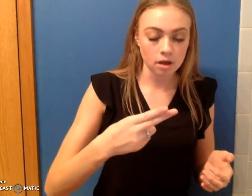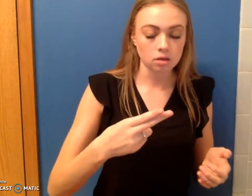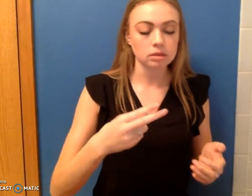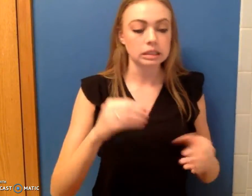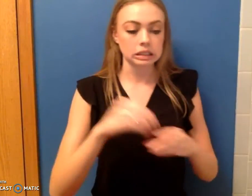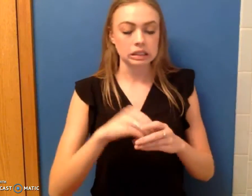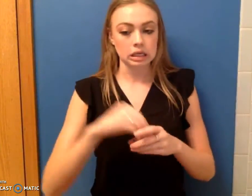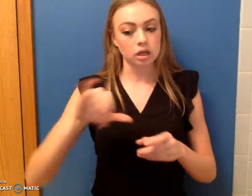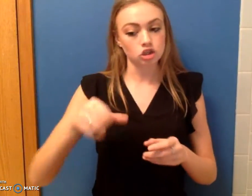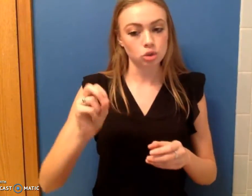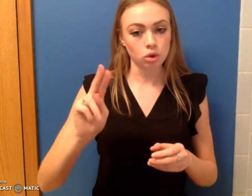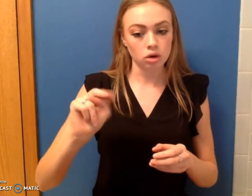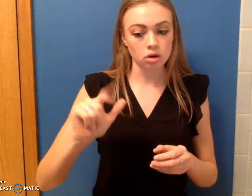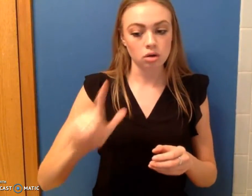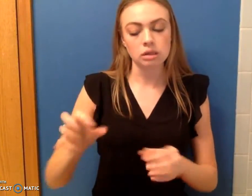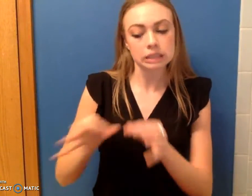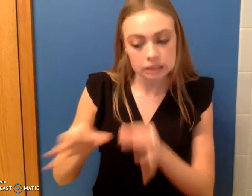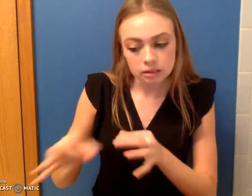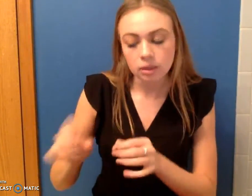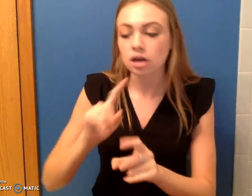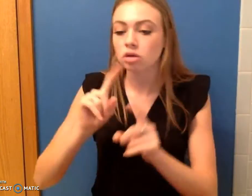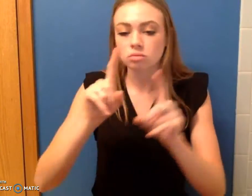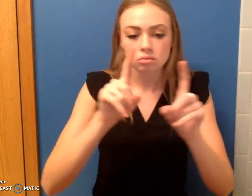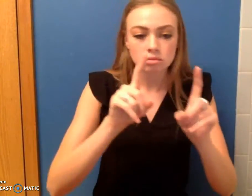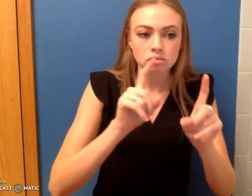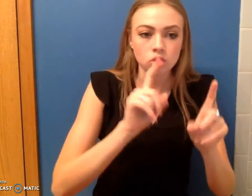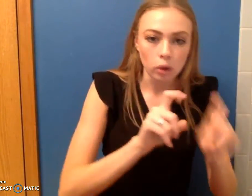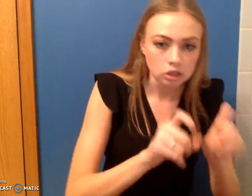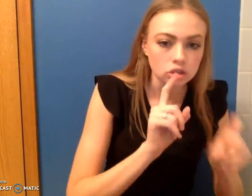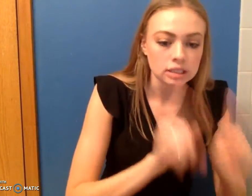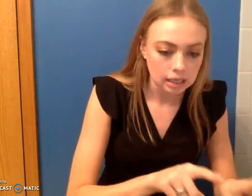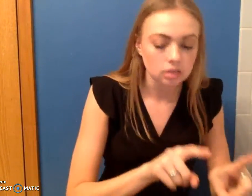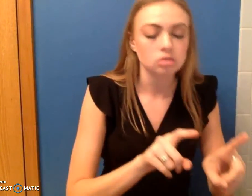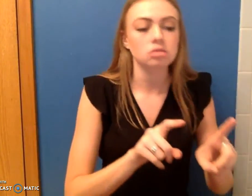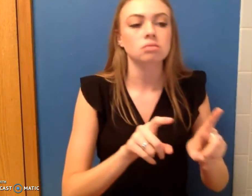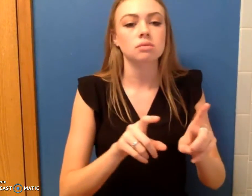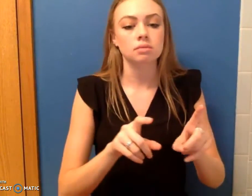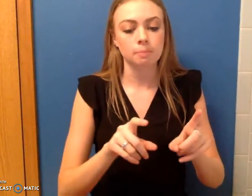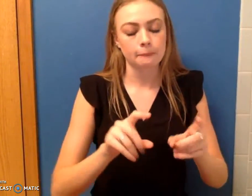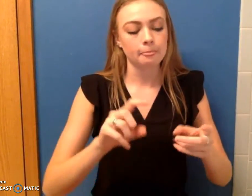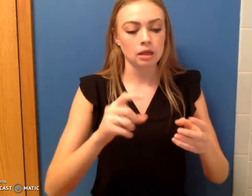to explain or to answer the question. And she does that right after her verse of the week every